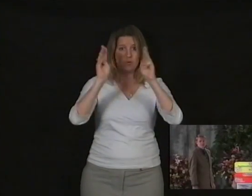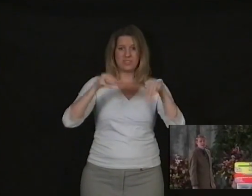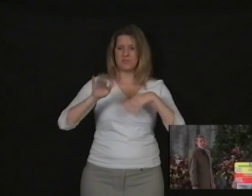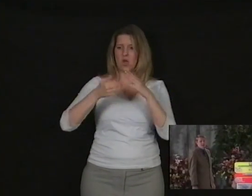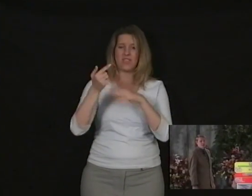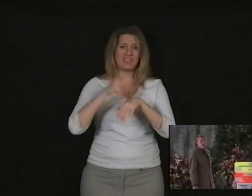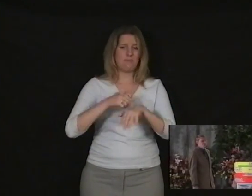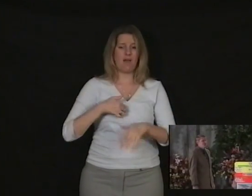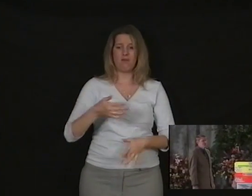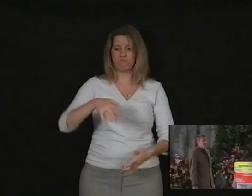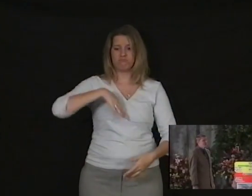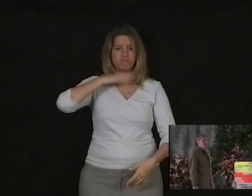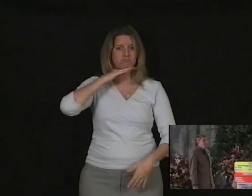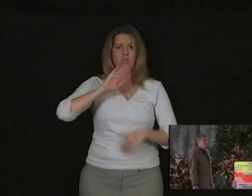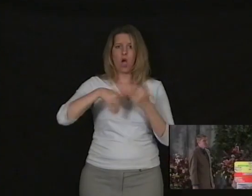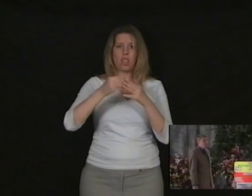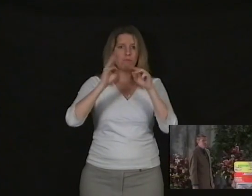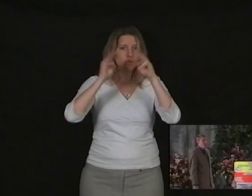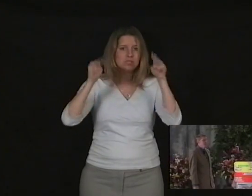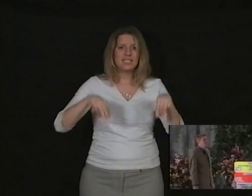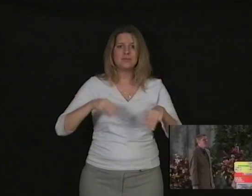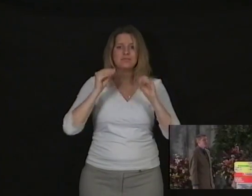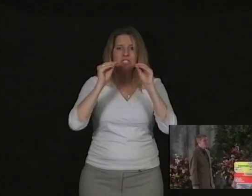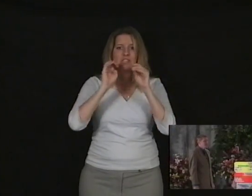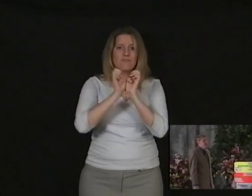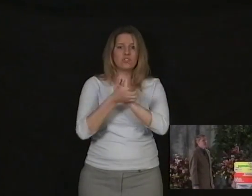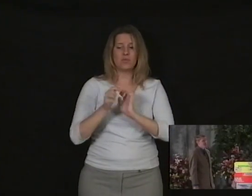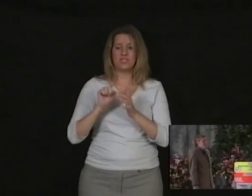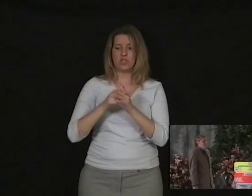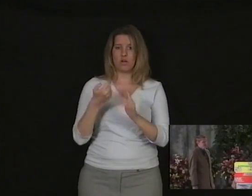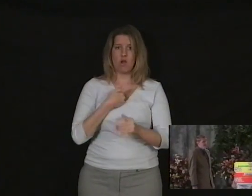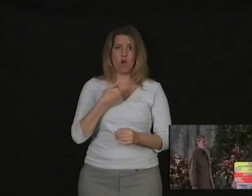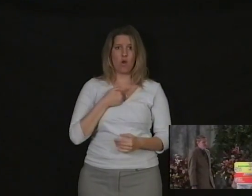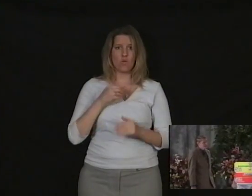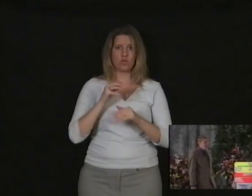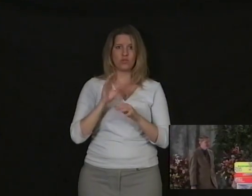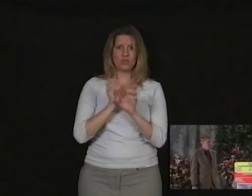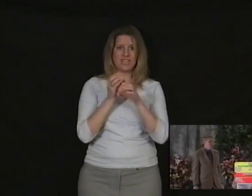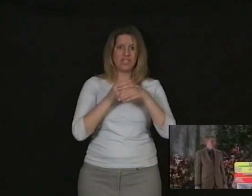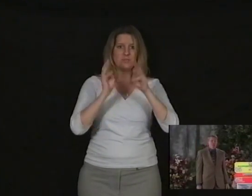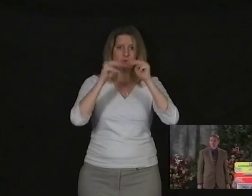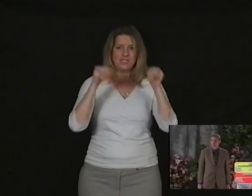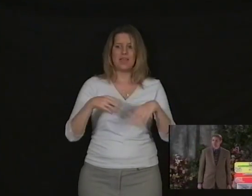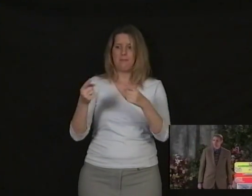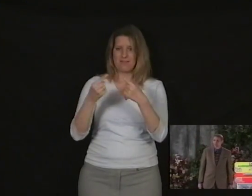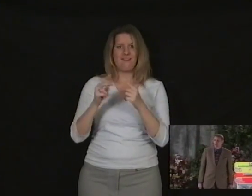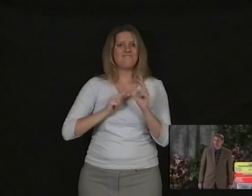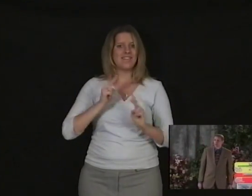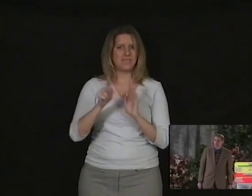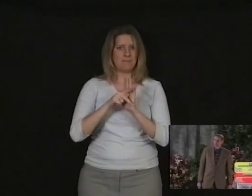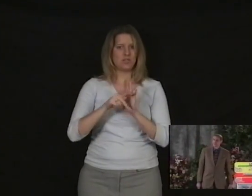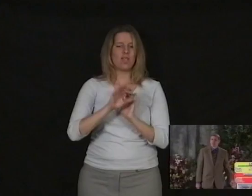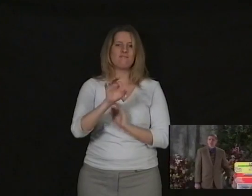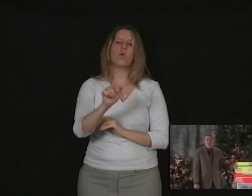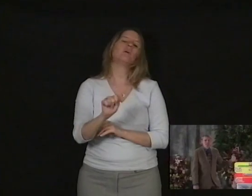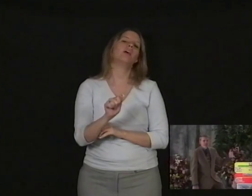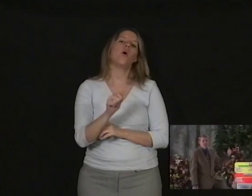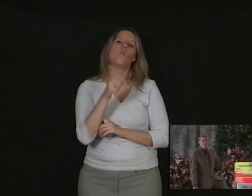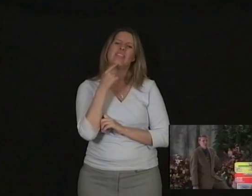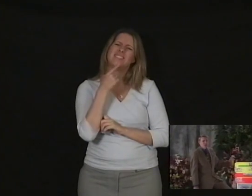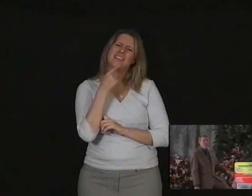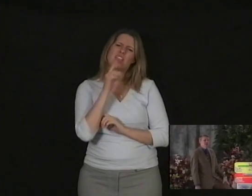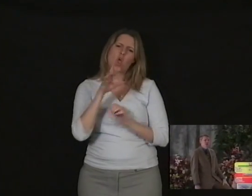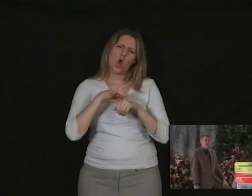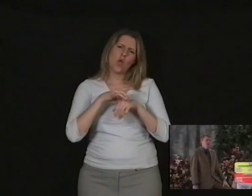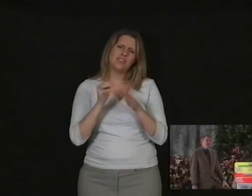all the time. I am sick and tired of all the museums teaching evolution. So we started our own, a creation museum. Come visit Pensacola, Florida. When they say the earth is